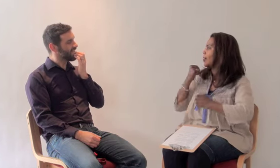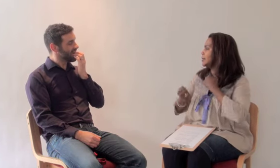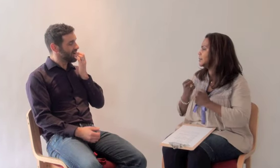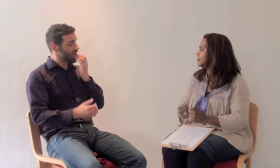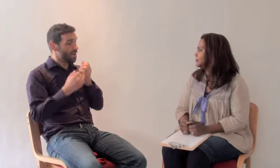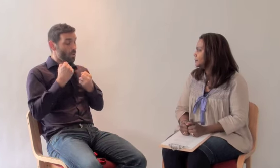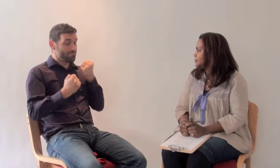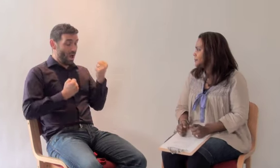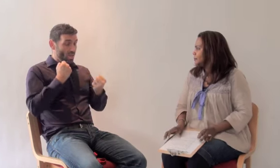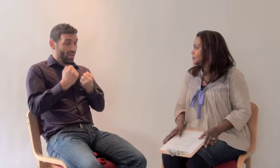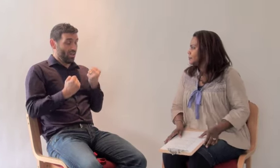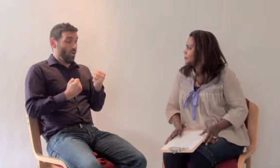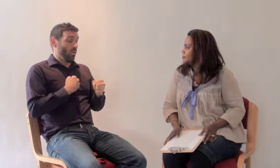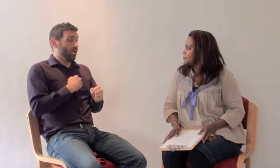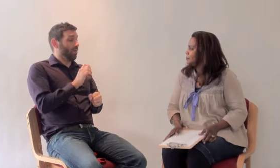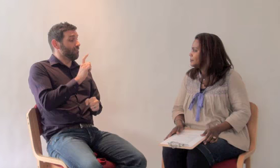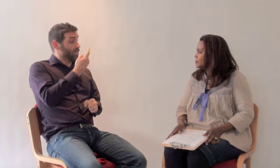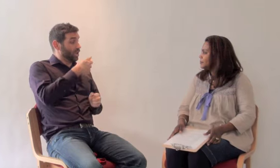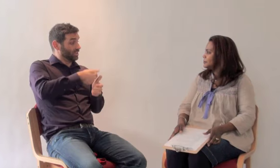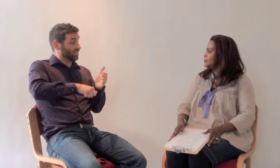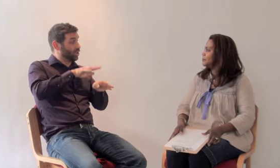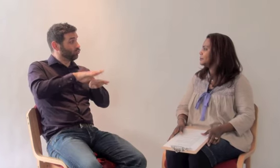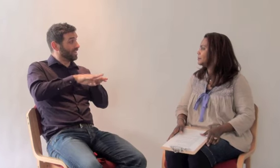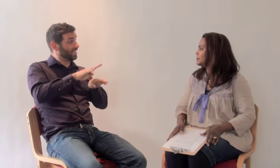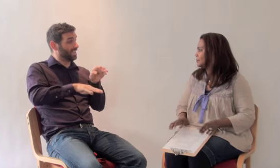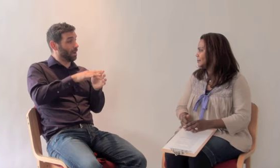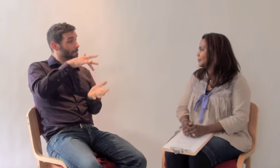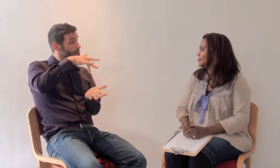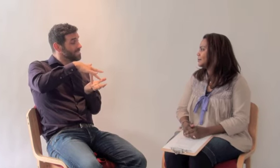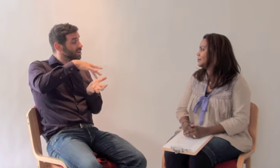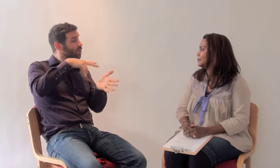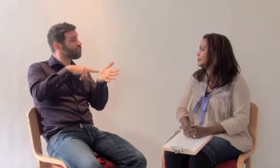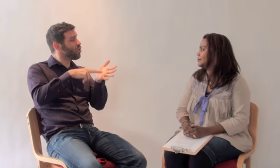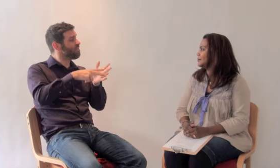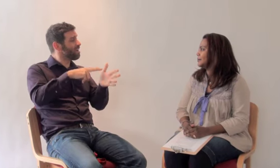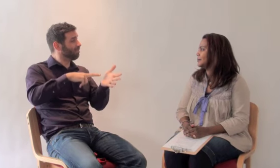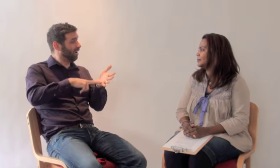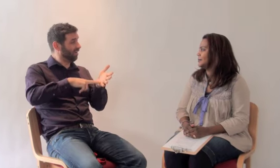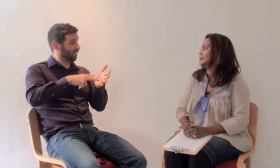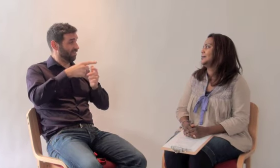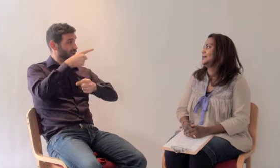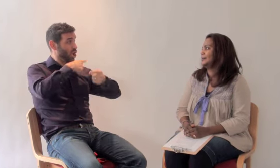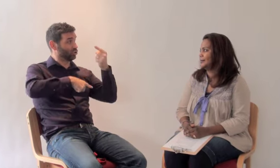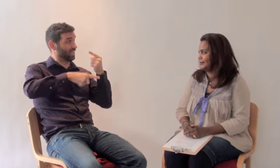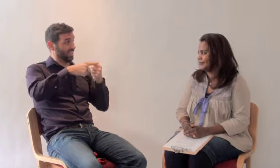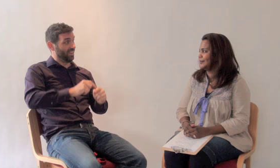marathon? Well, for the marathon, I first started training in the middle of November last